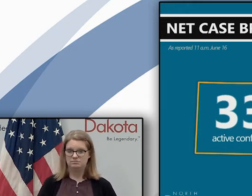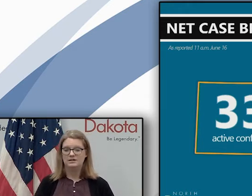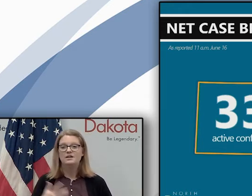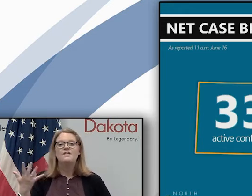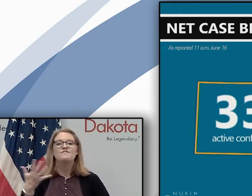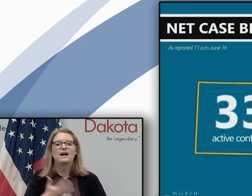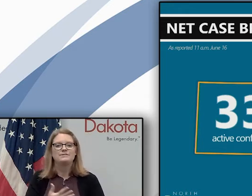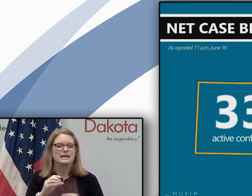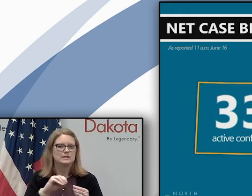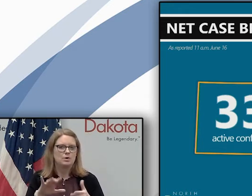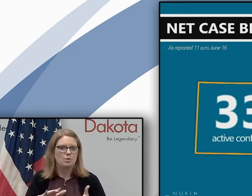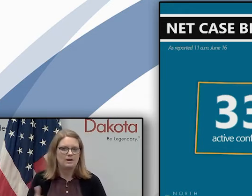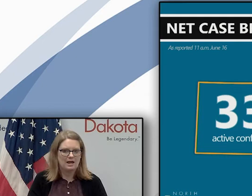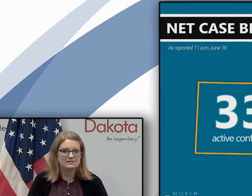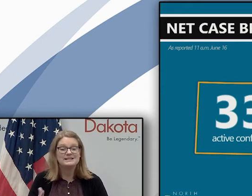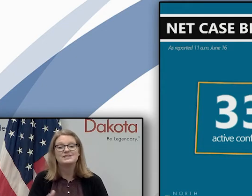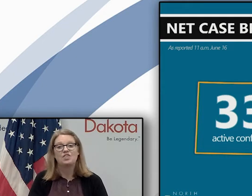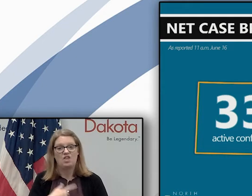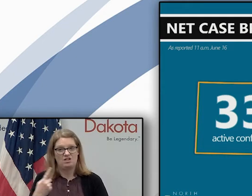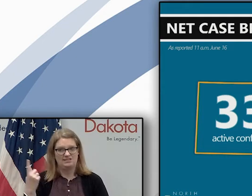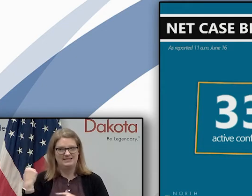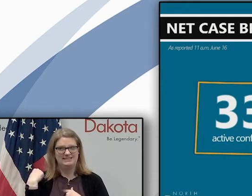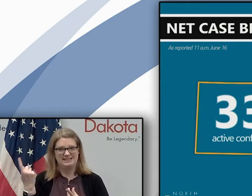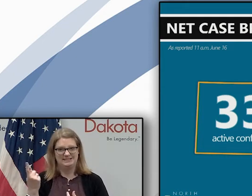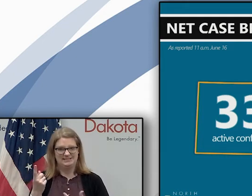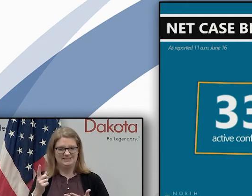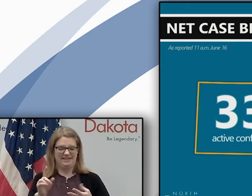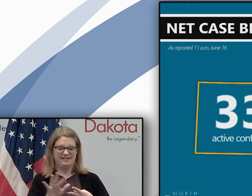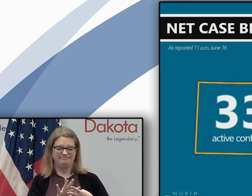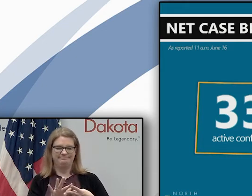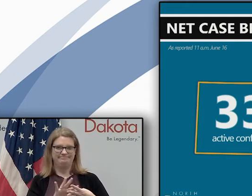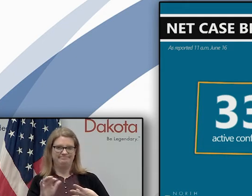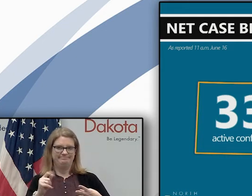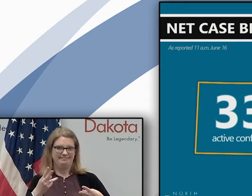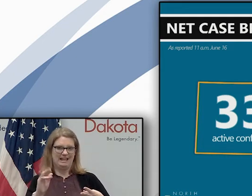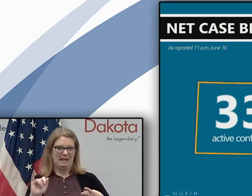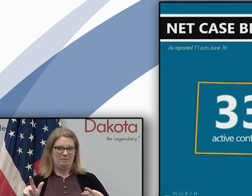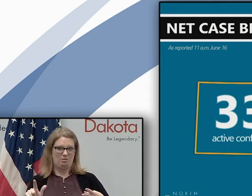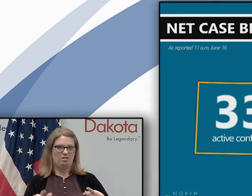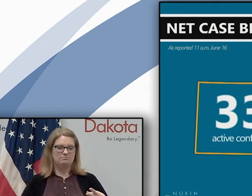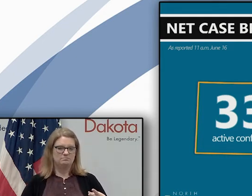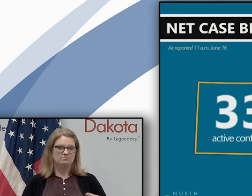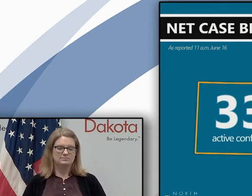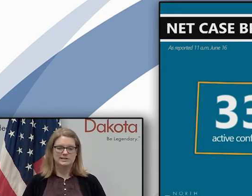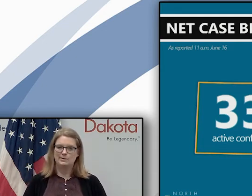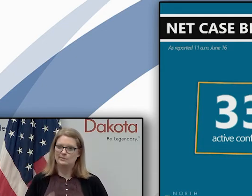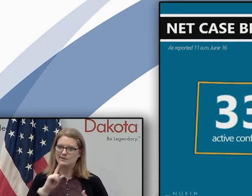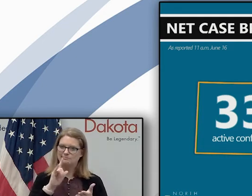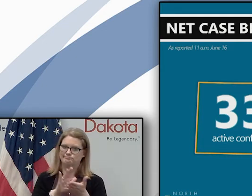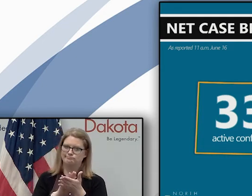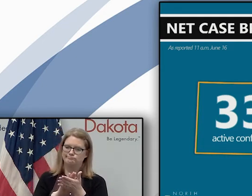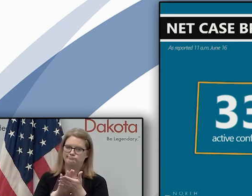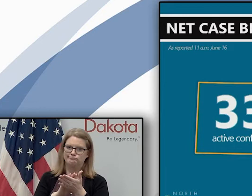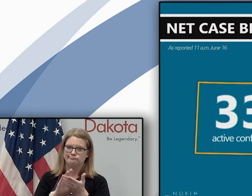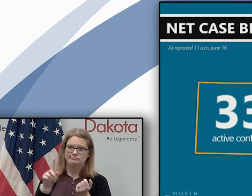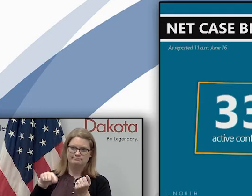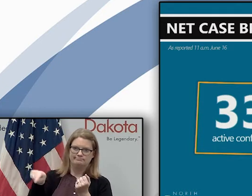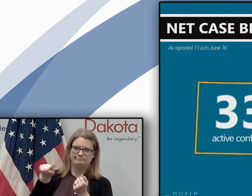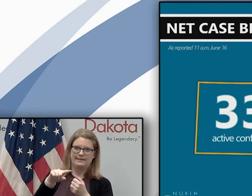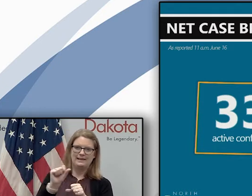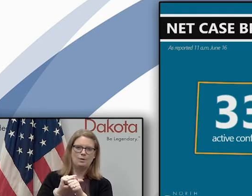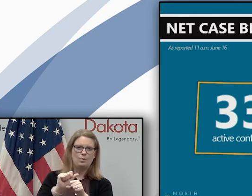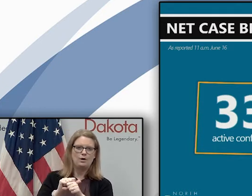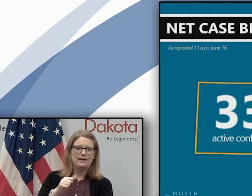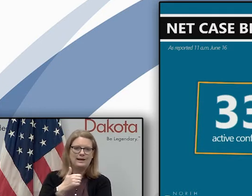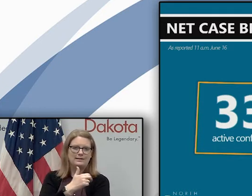no deaths since early April. And again, credit to all the people that are working